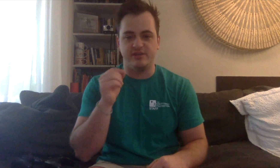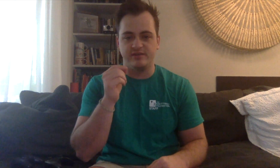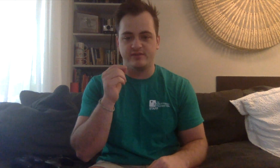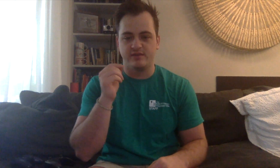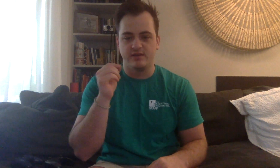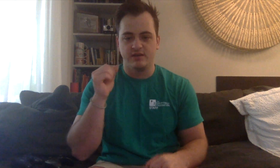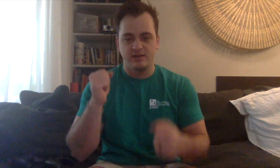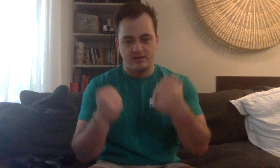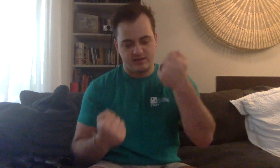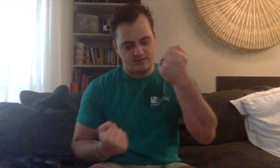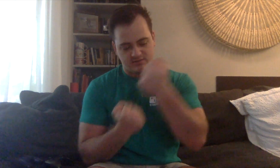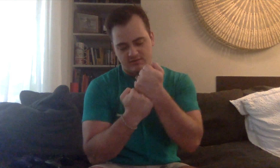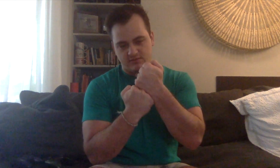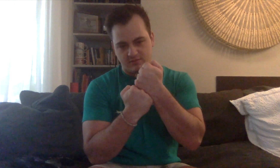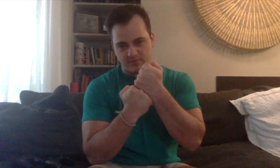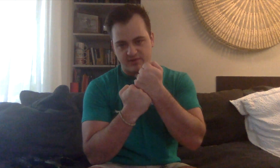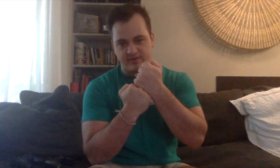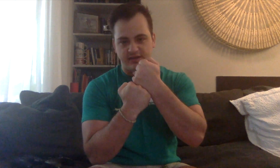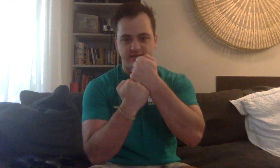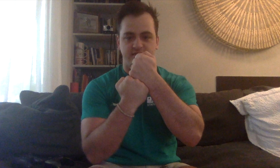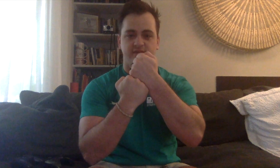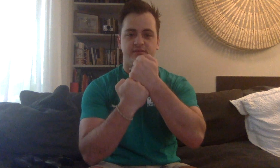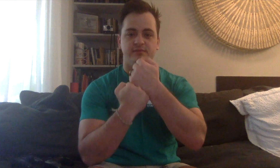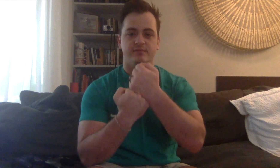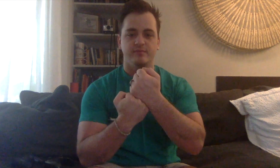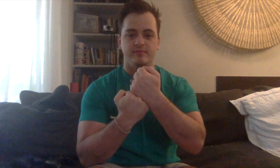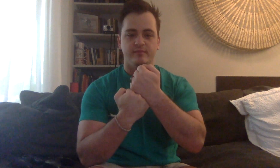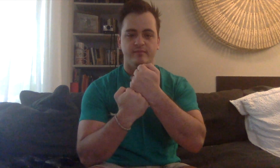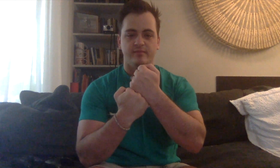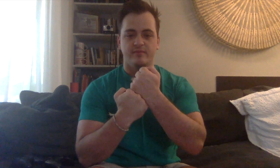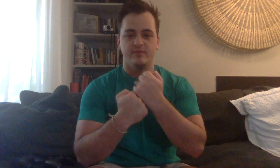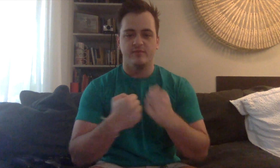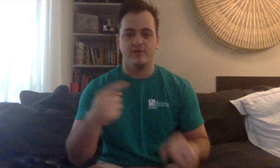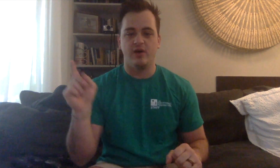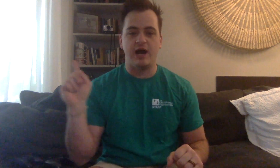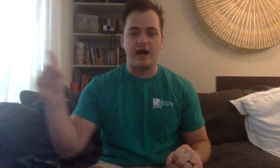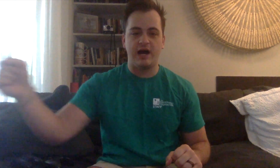allegiance. Remember, it's this. So I